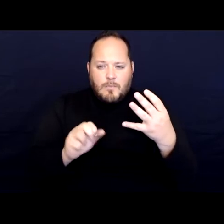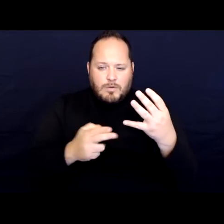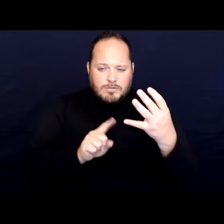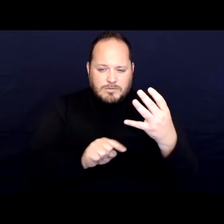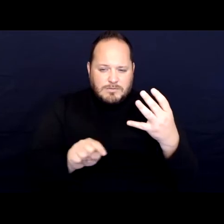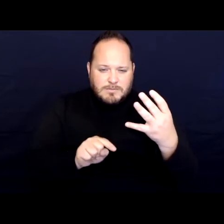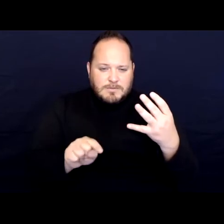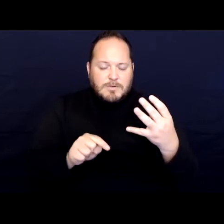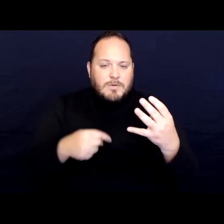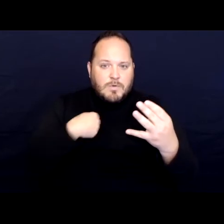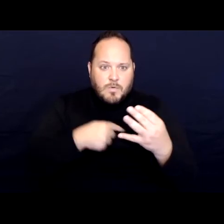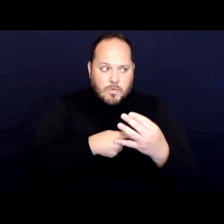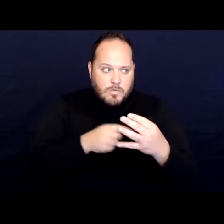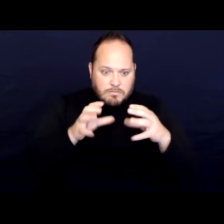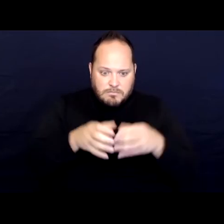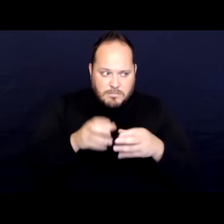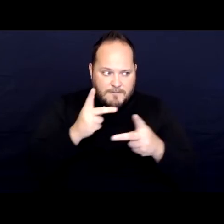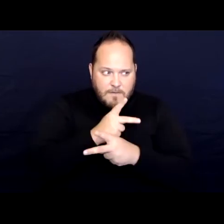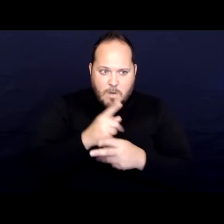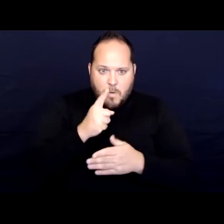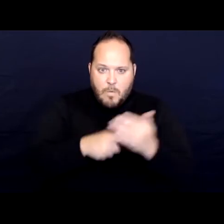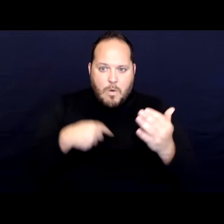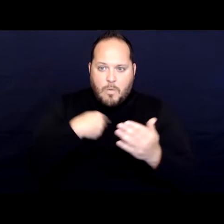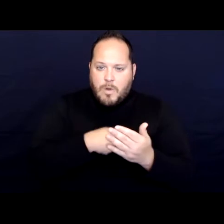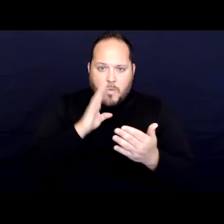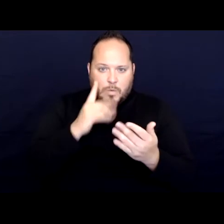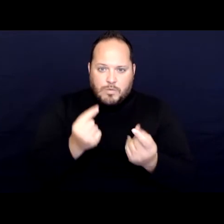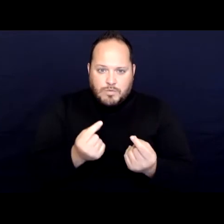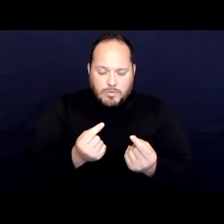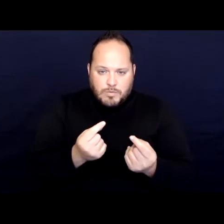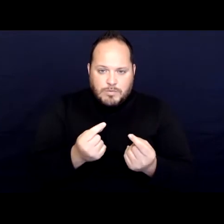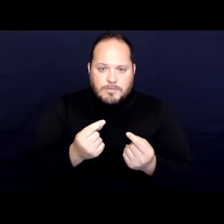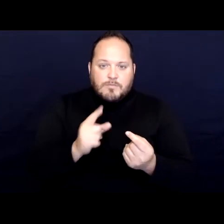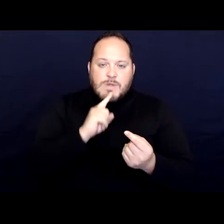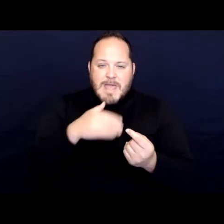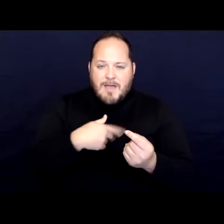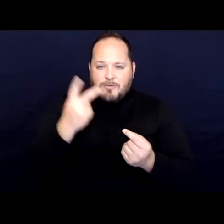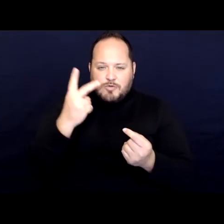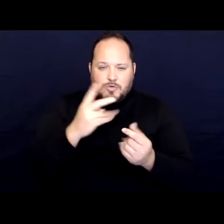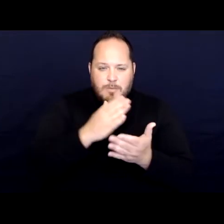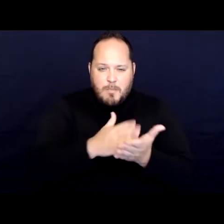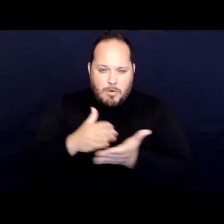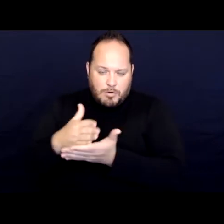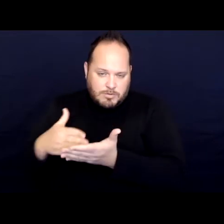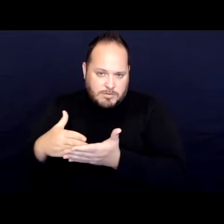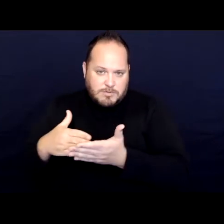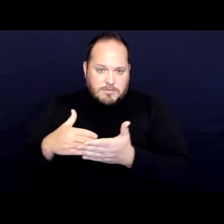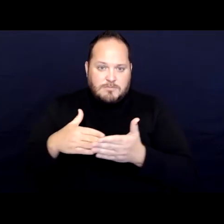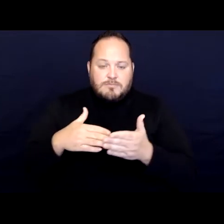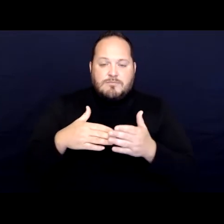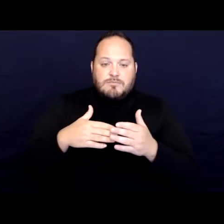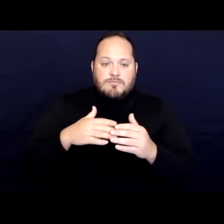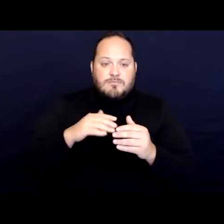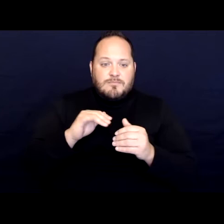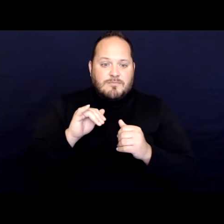figuring out what we were going to do. And there were two parts of that, which was starting this conversation